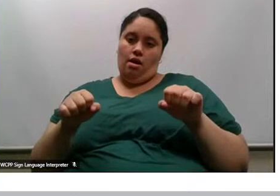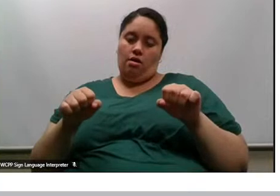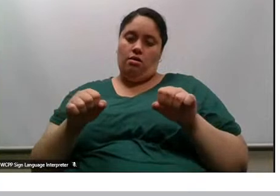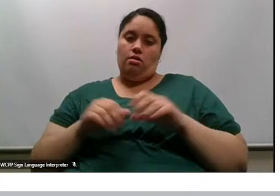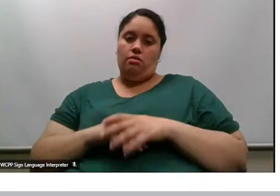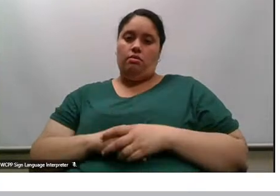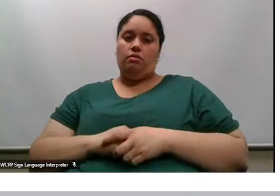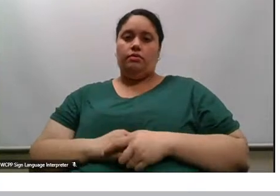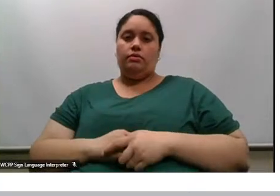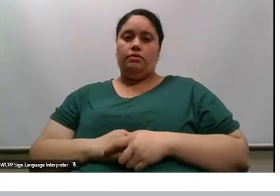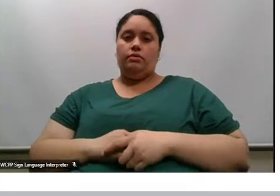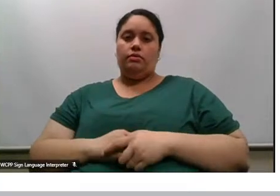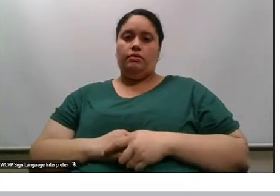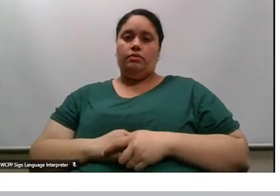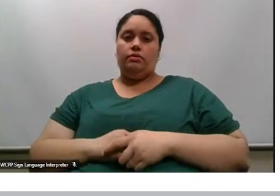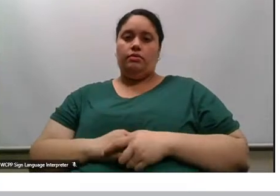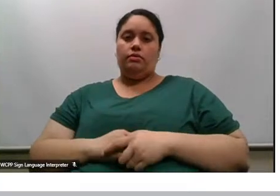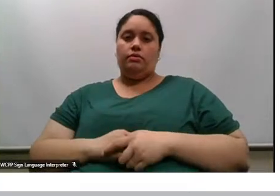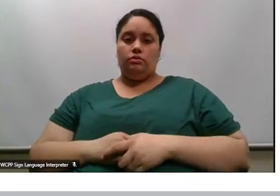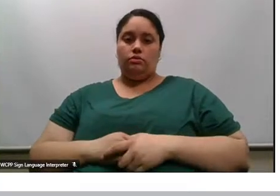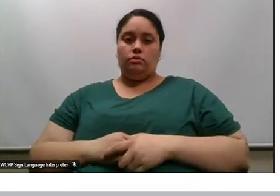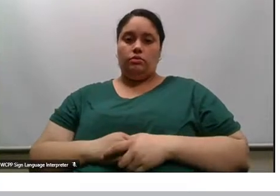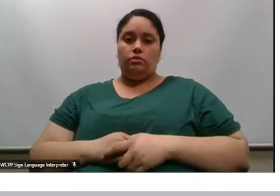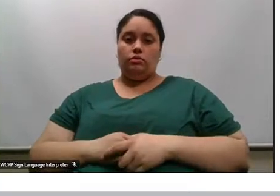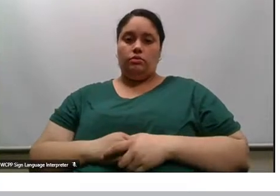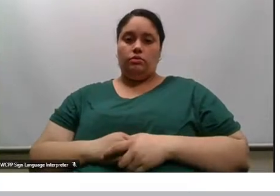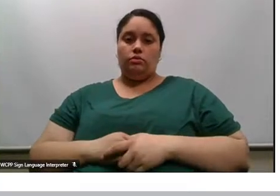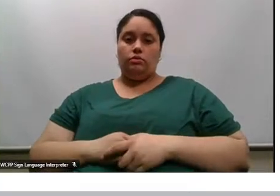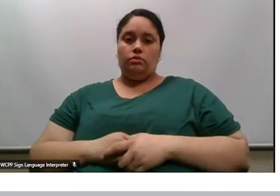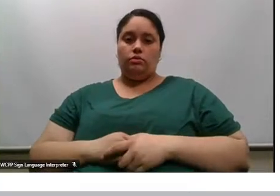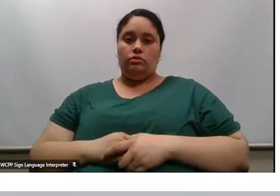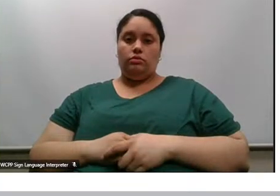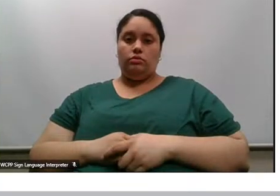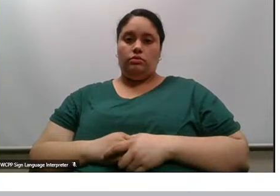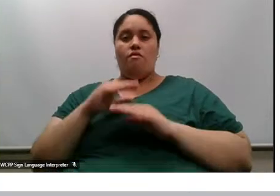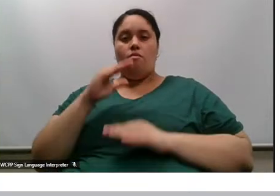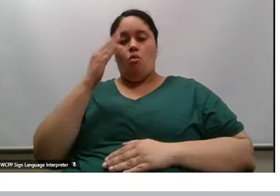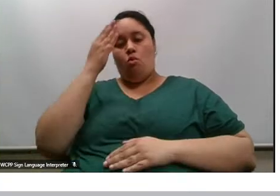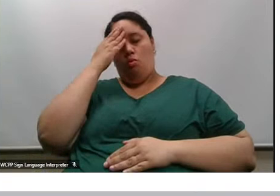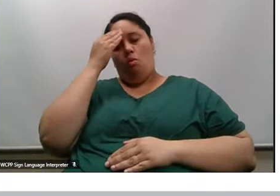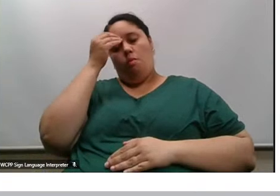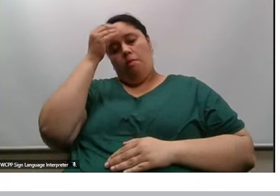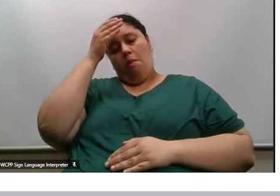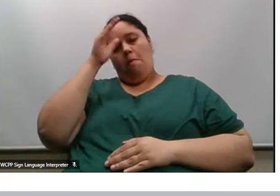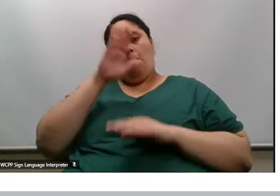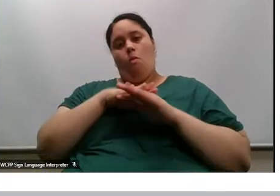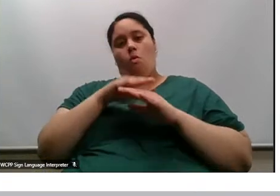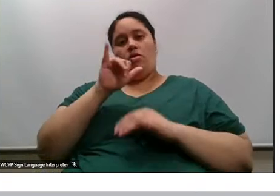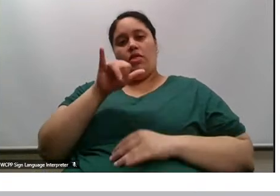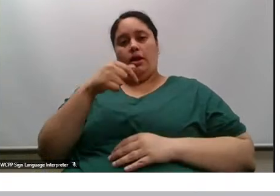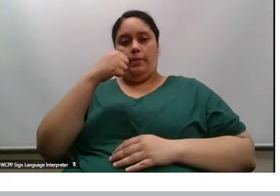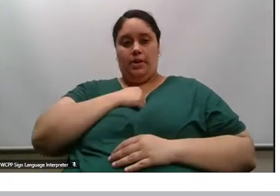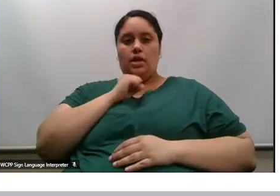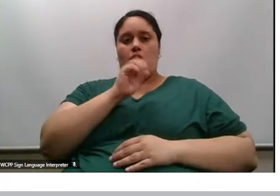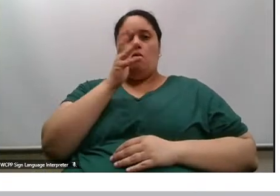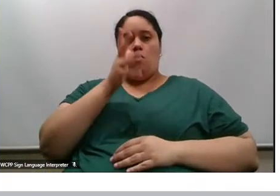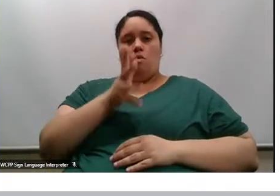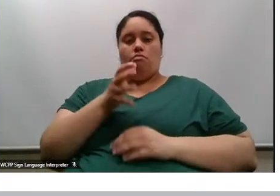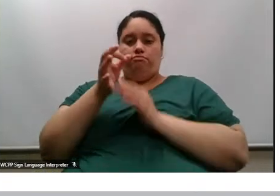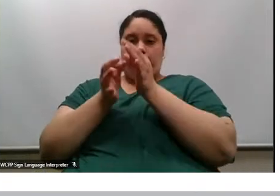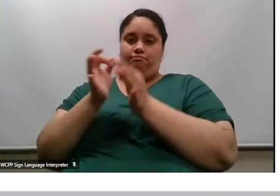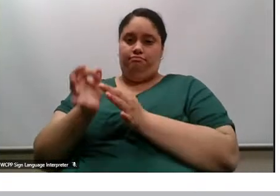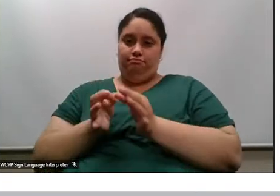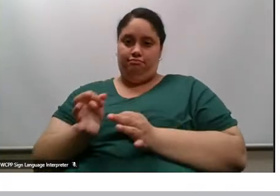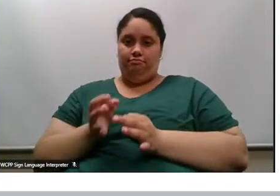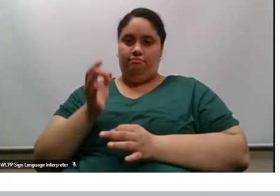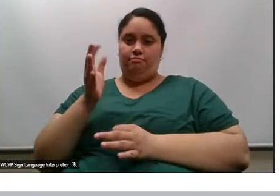But the CEO is far more articulate than what I can ever be, and he would be able to then